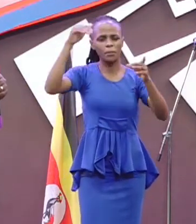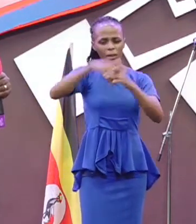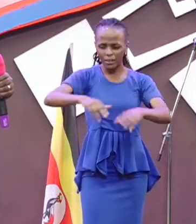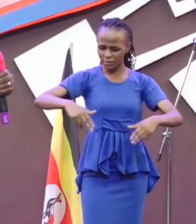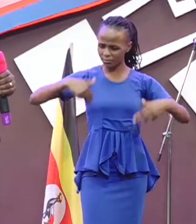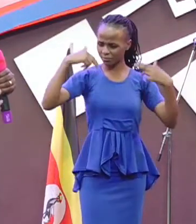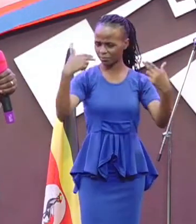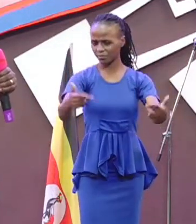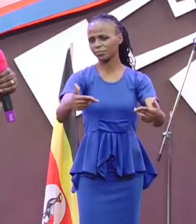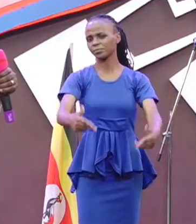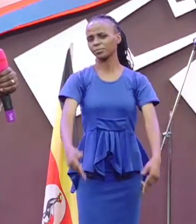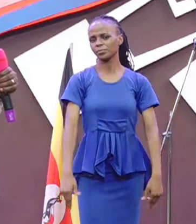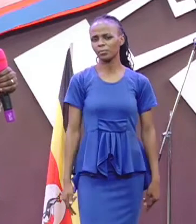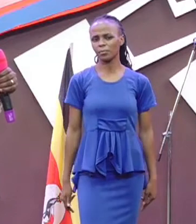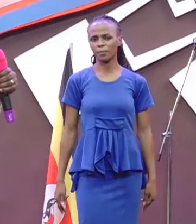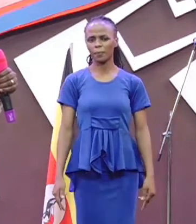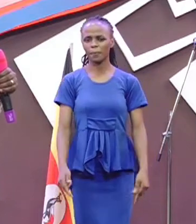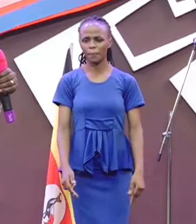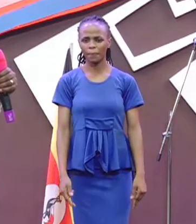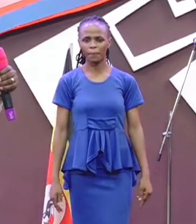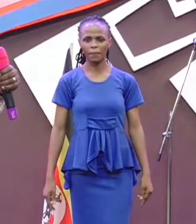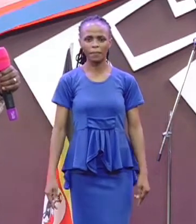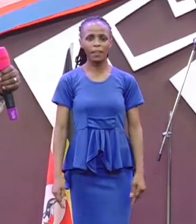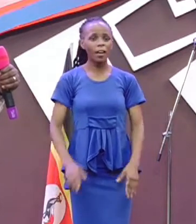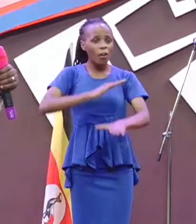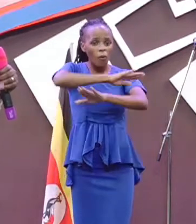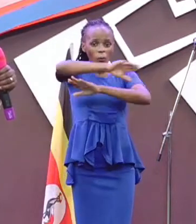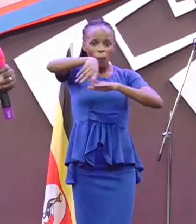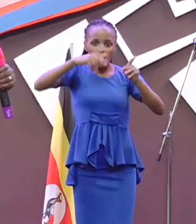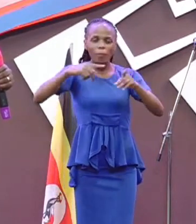in it, delight in it, and it moves from him to another generation.